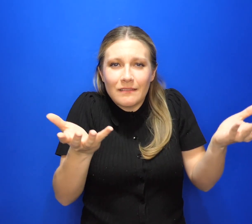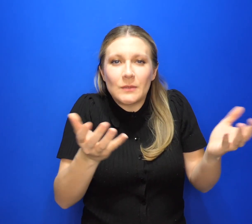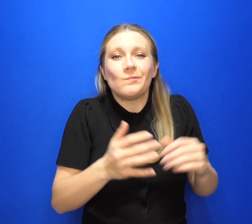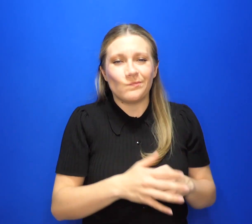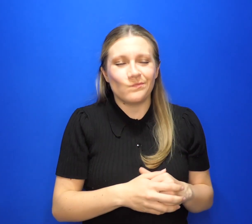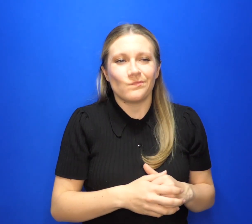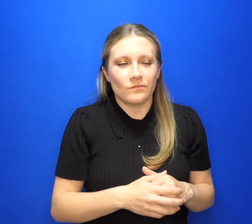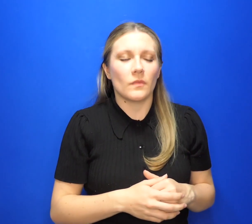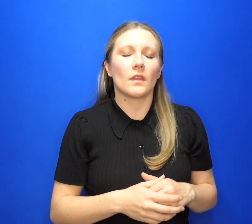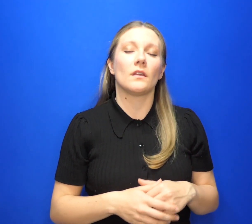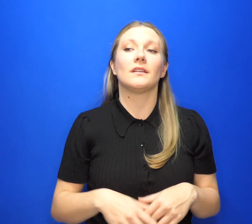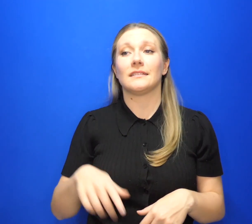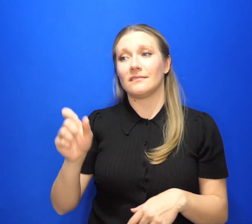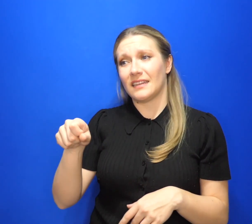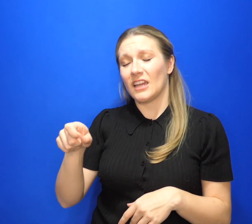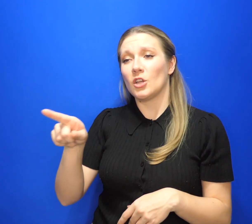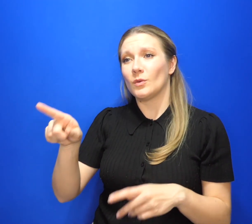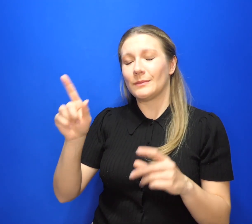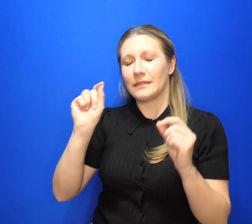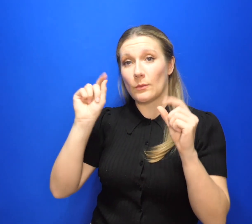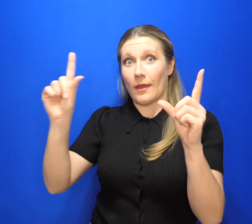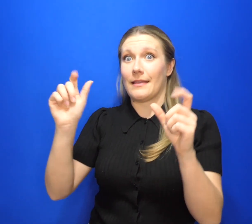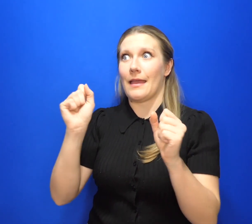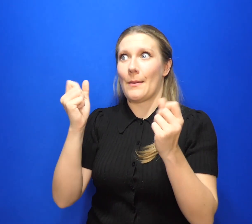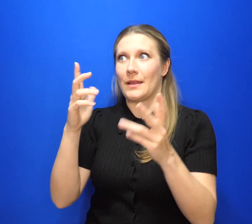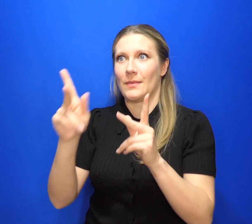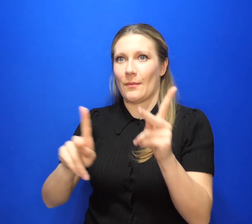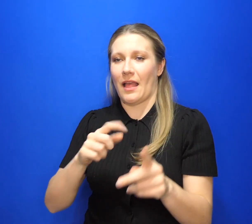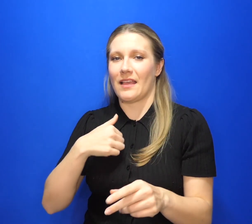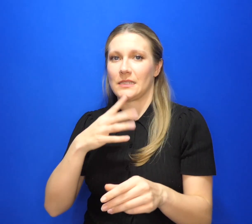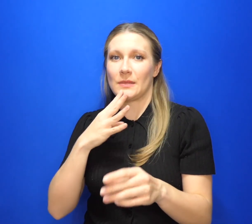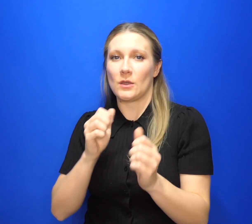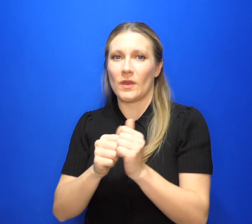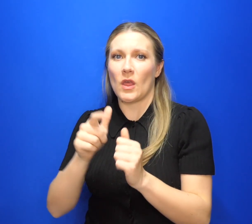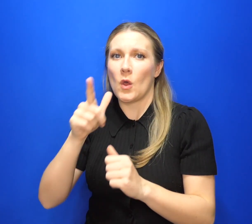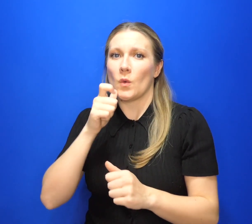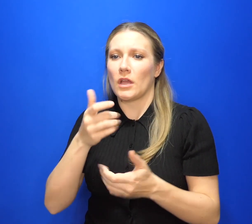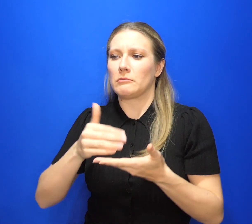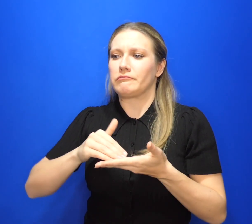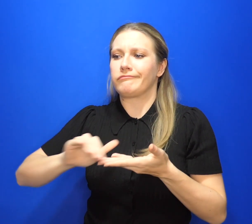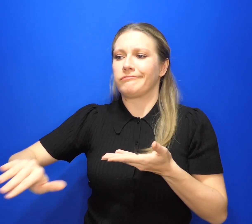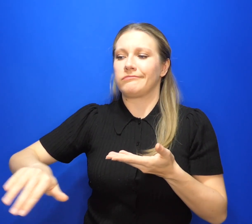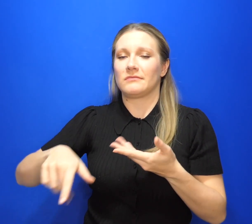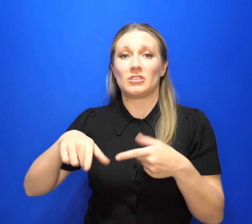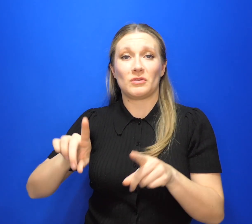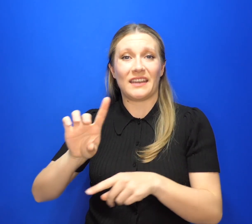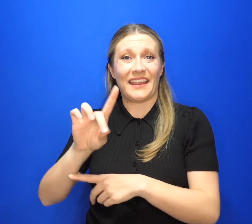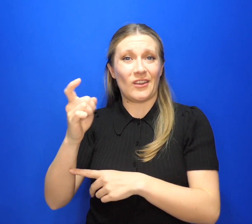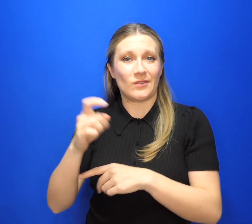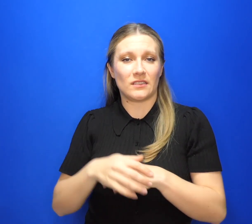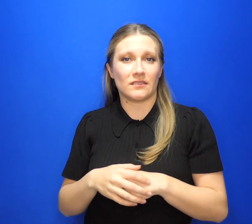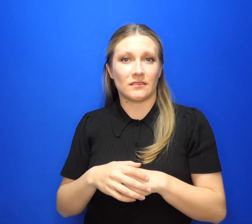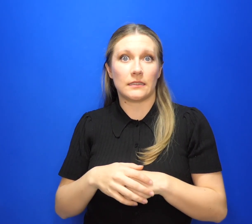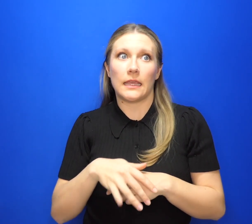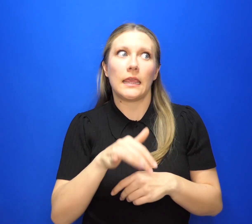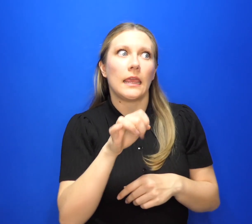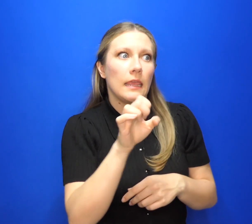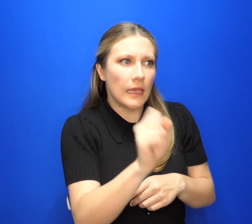Yeah. Yeah. You'd be surprised how many people I've spoken to who are dismissed at their diagnosis. Because even the very